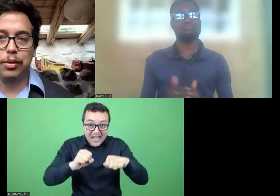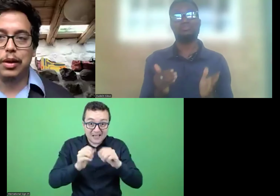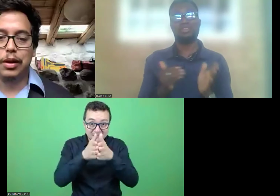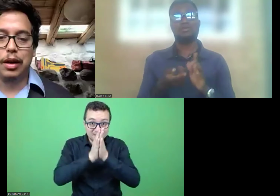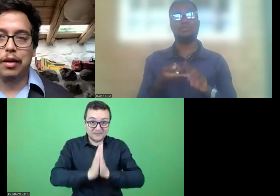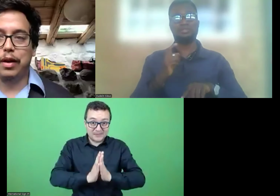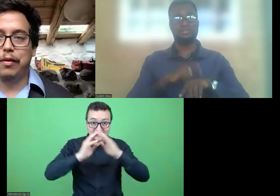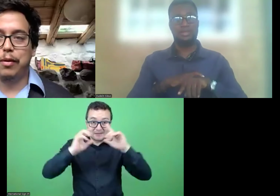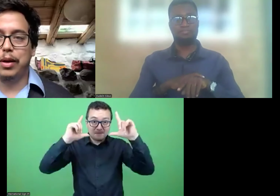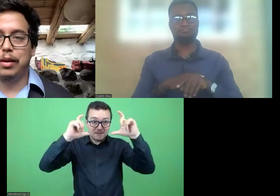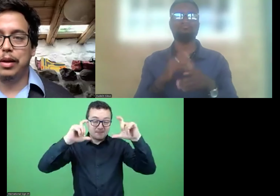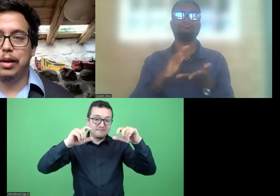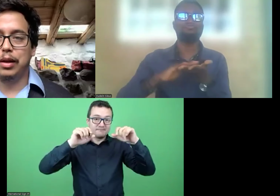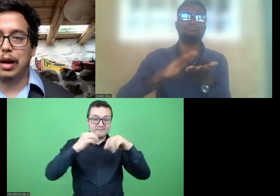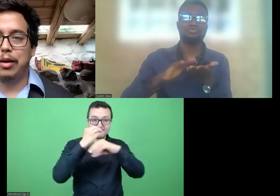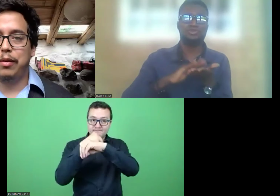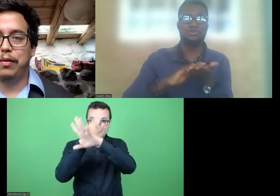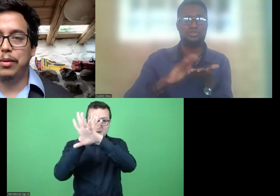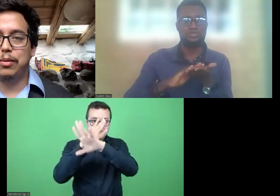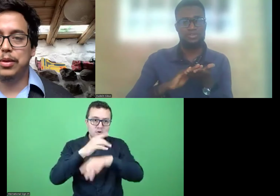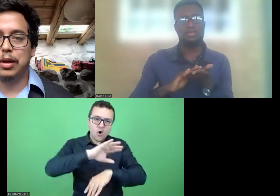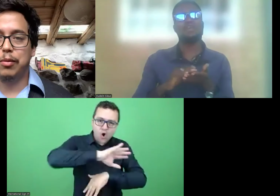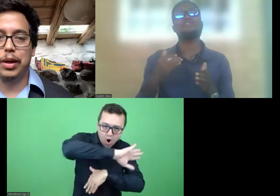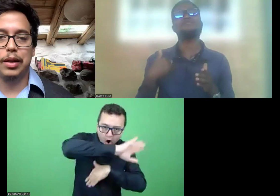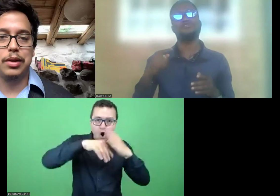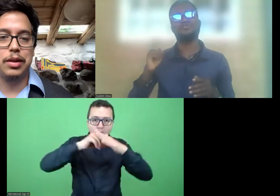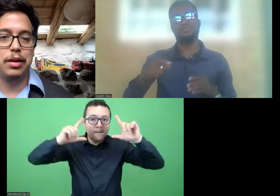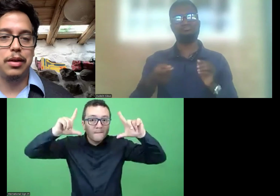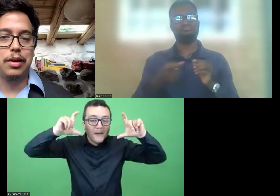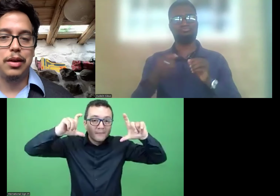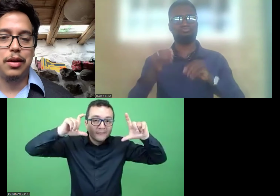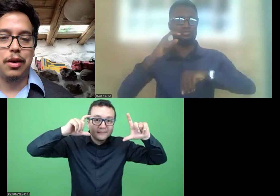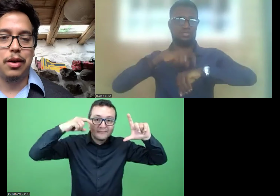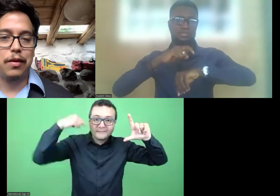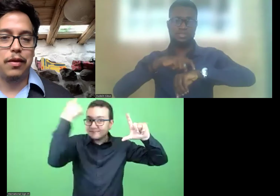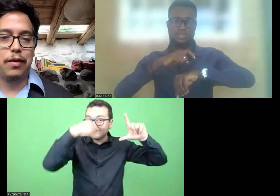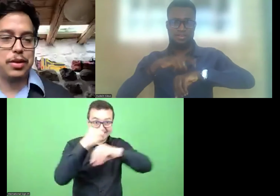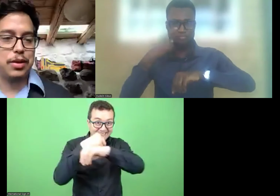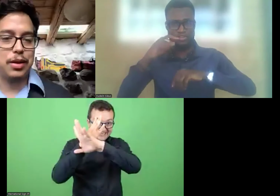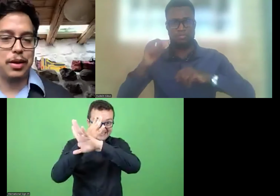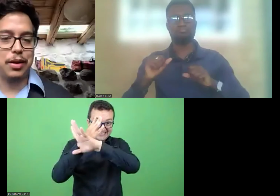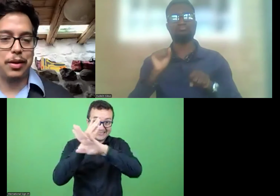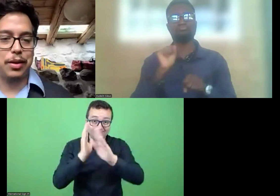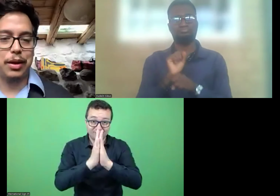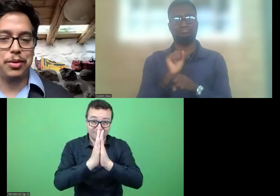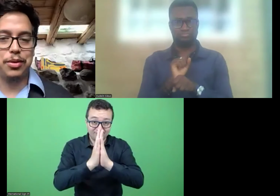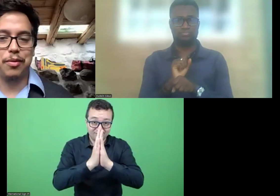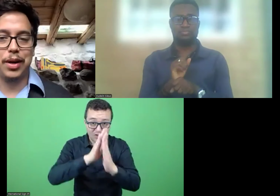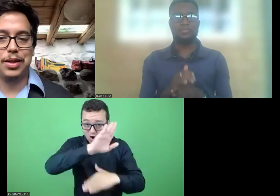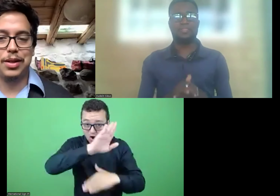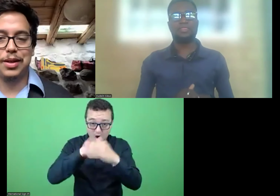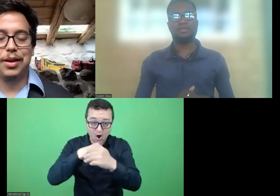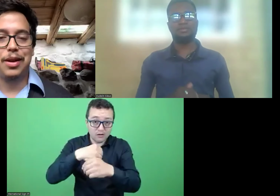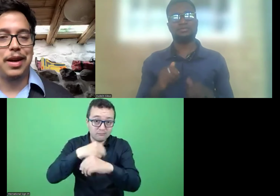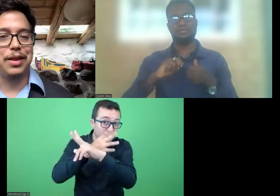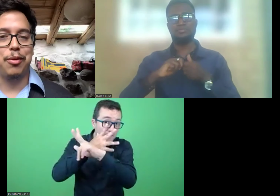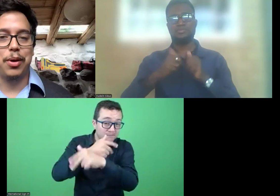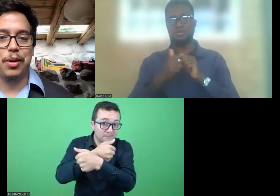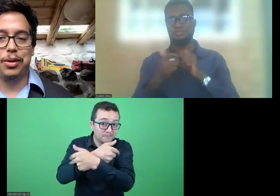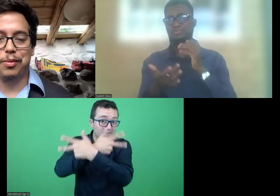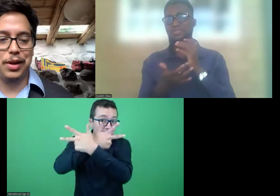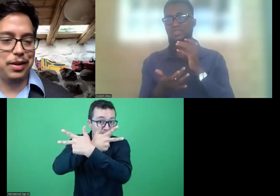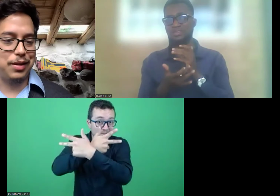to have everyone in gallery view so that we can see all of us. Thank you so much. I